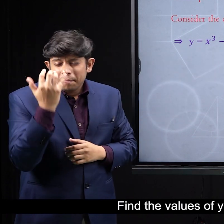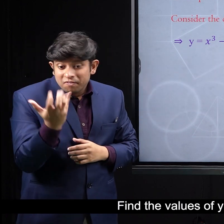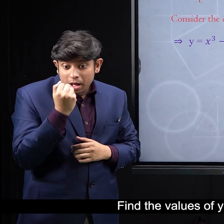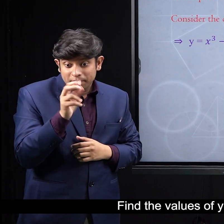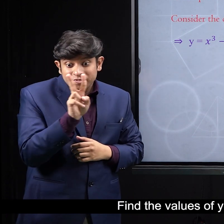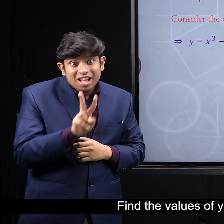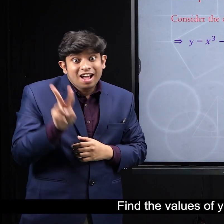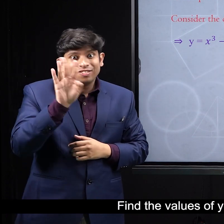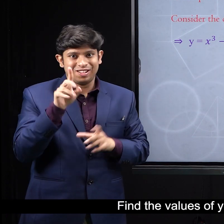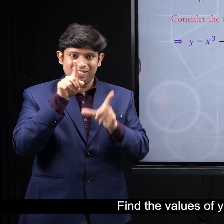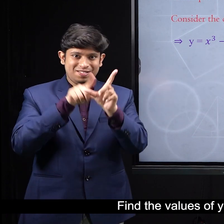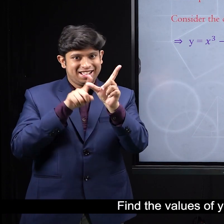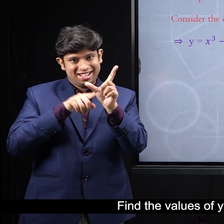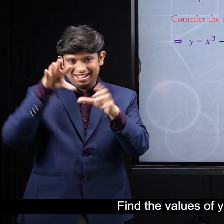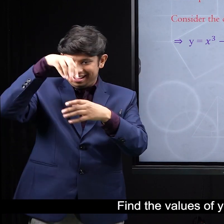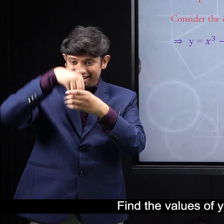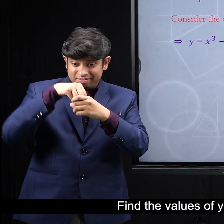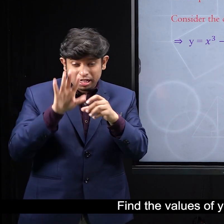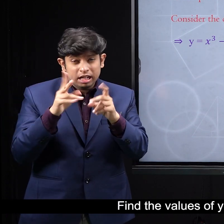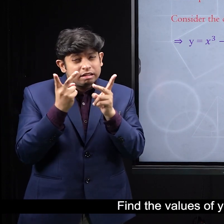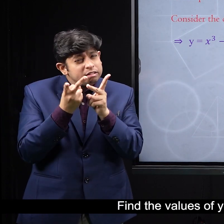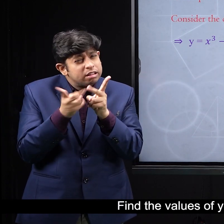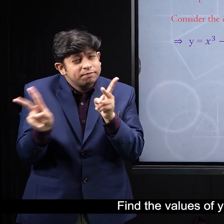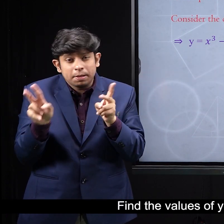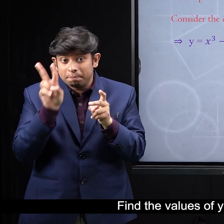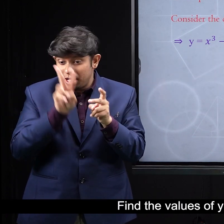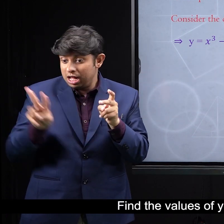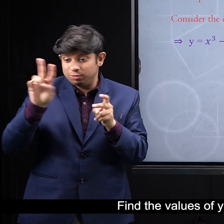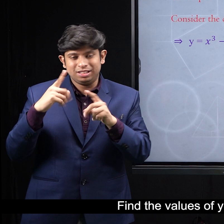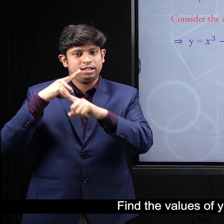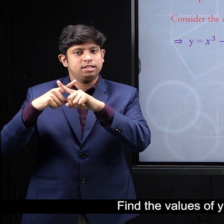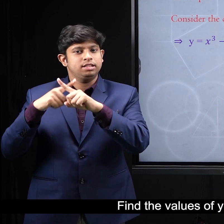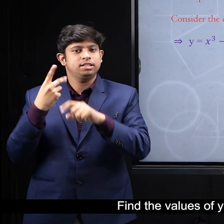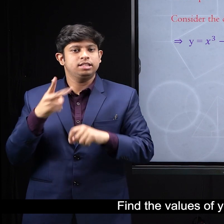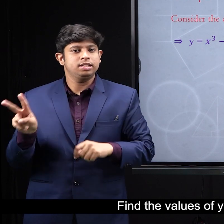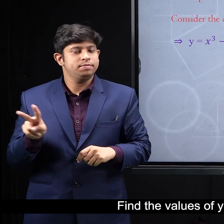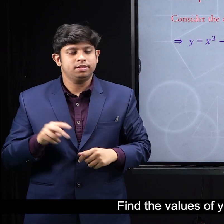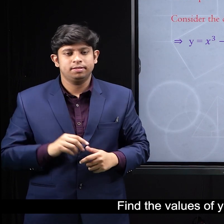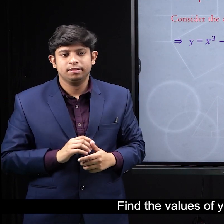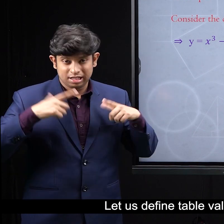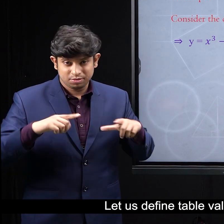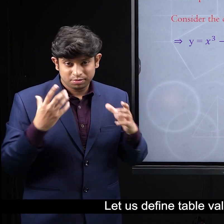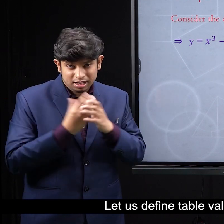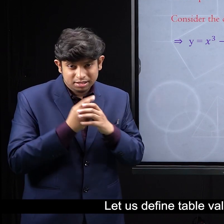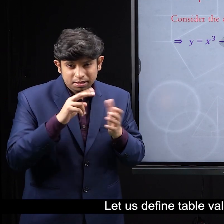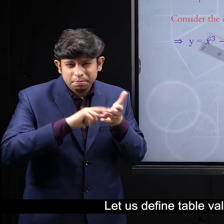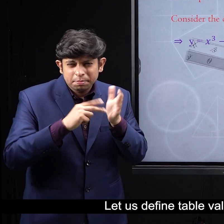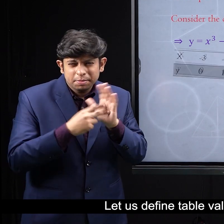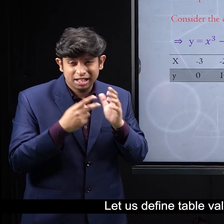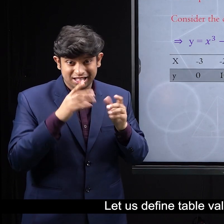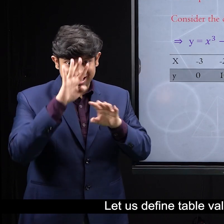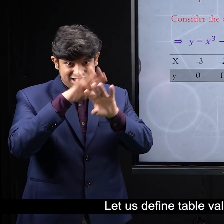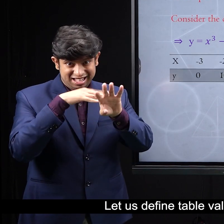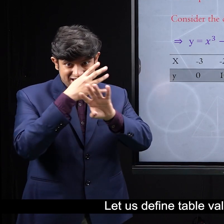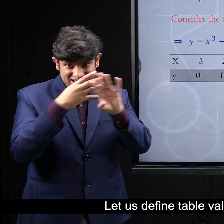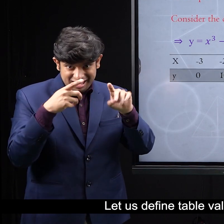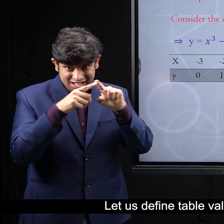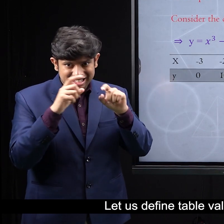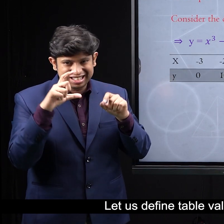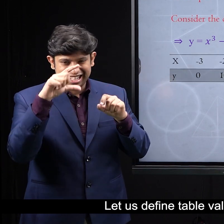Find the values of y by substituting different values of x. Let us define table values for the cubic